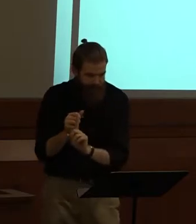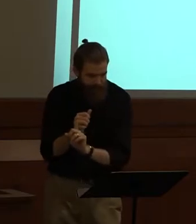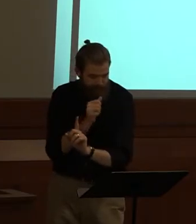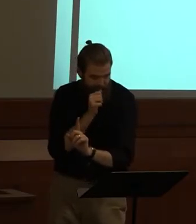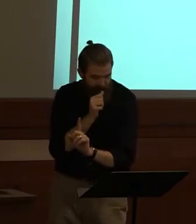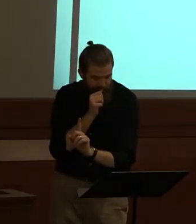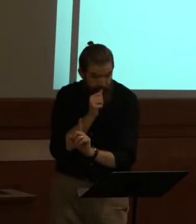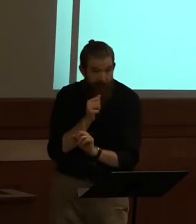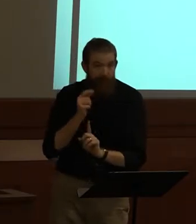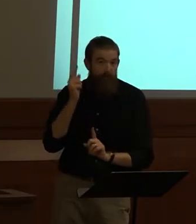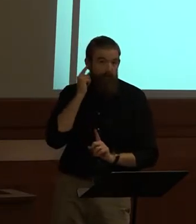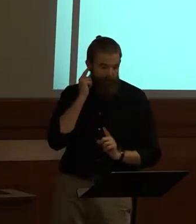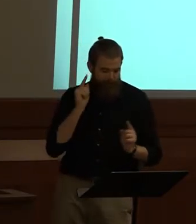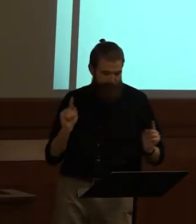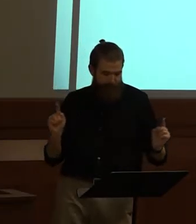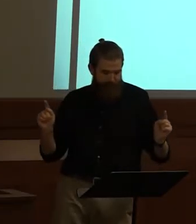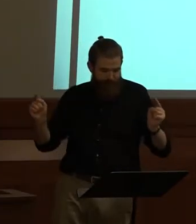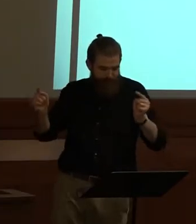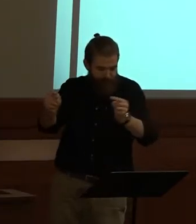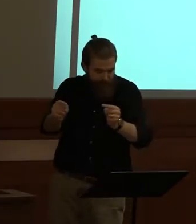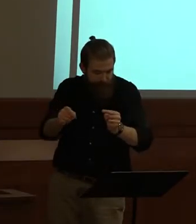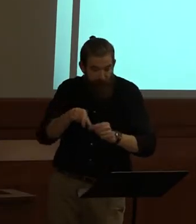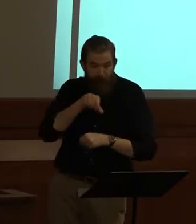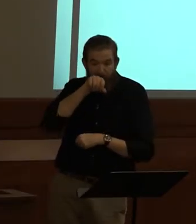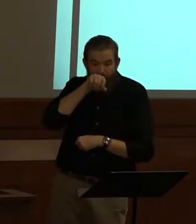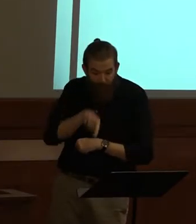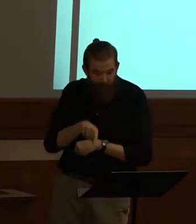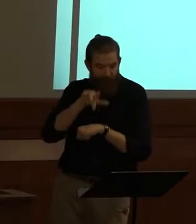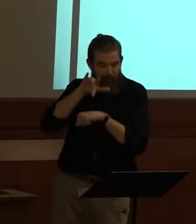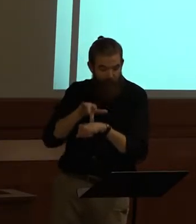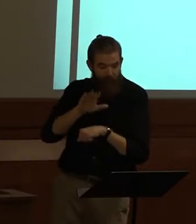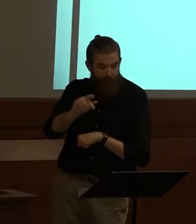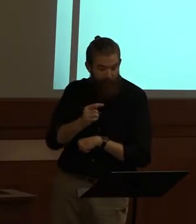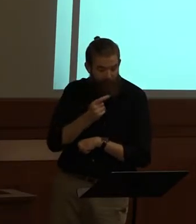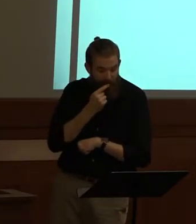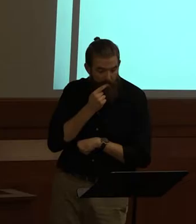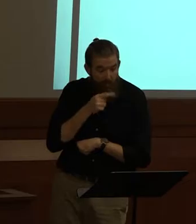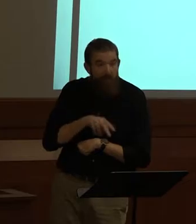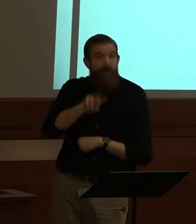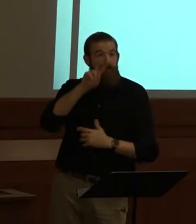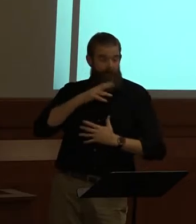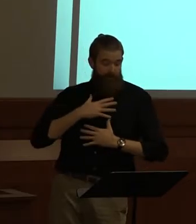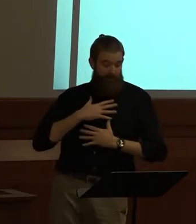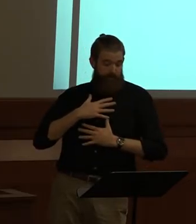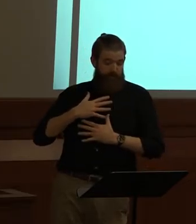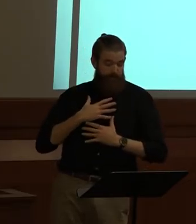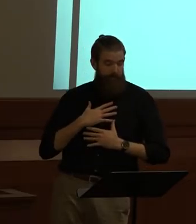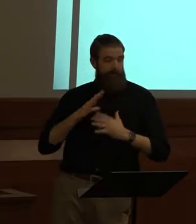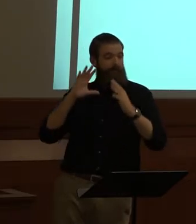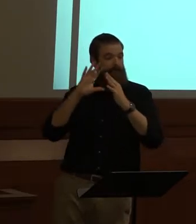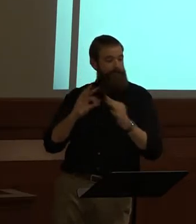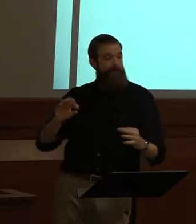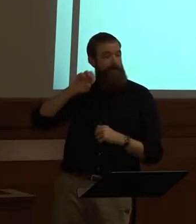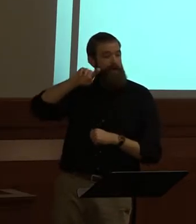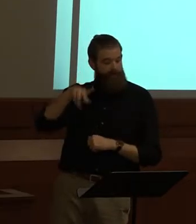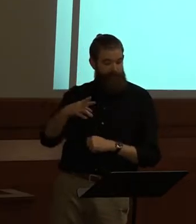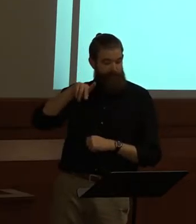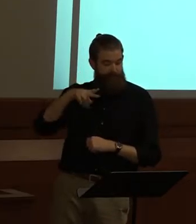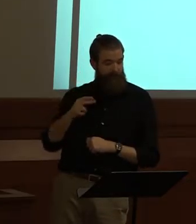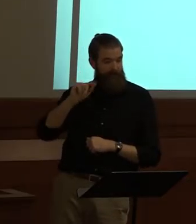looking up to heaven, he sighed and said to him, Ephphatha, that is, be opened.